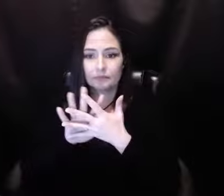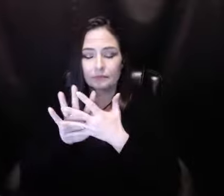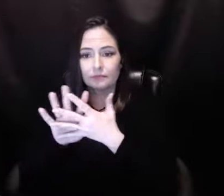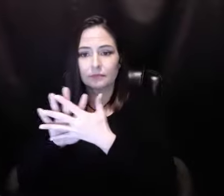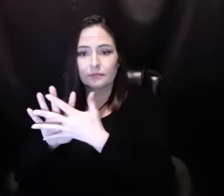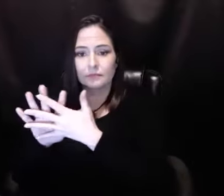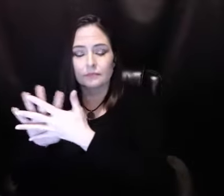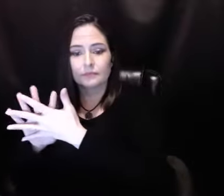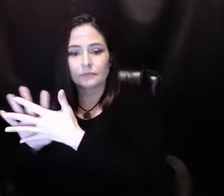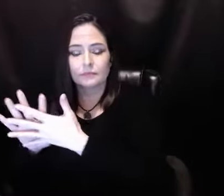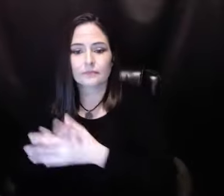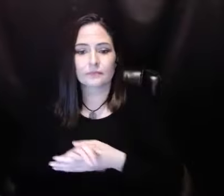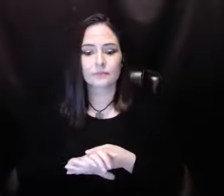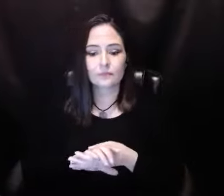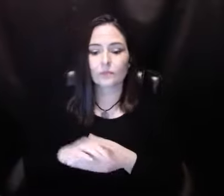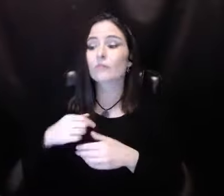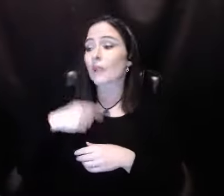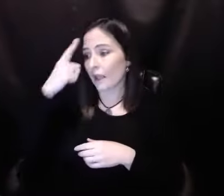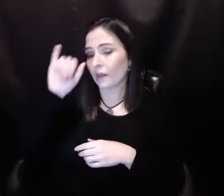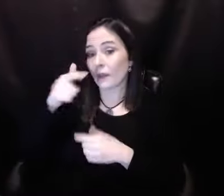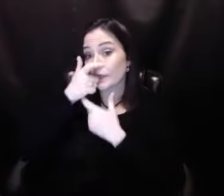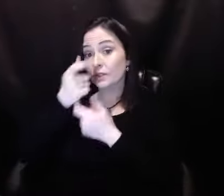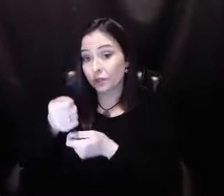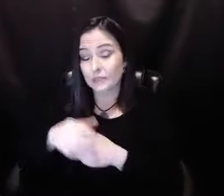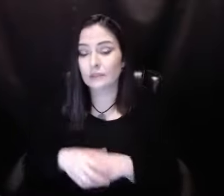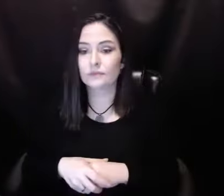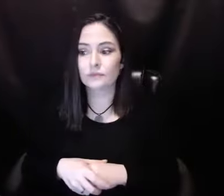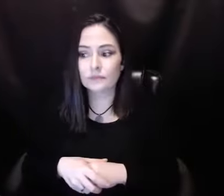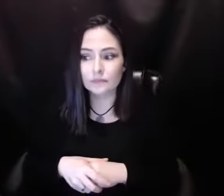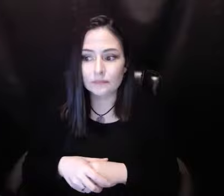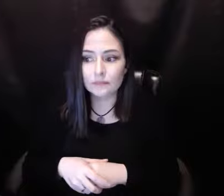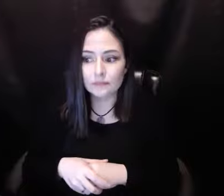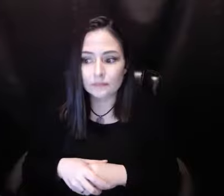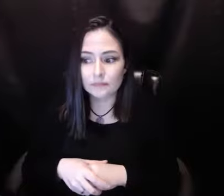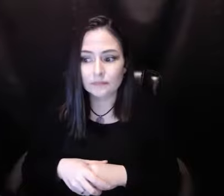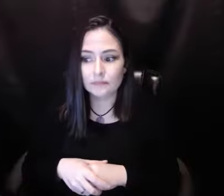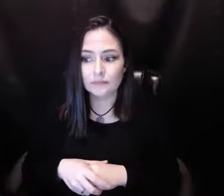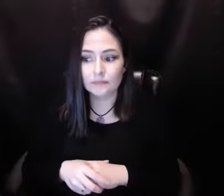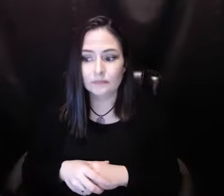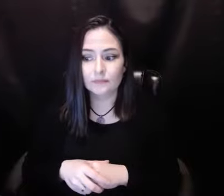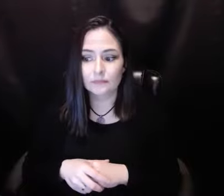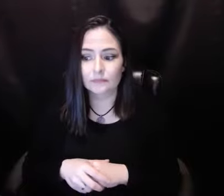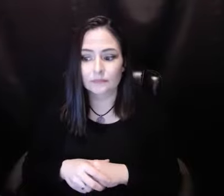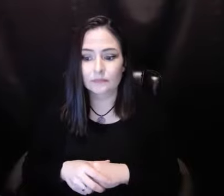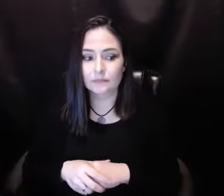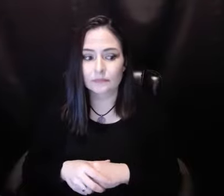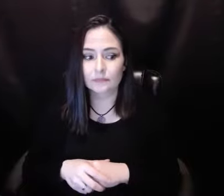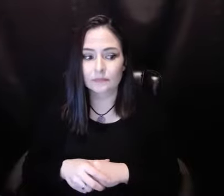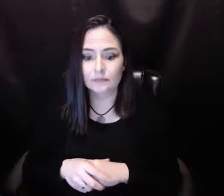he told me that in fact a lot more than I could see. And I thought that was interesting. Why?